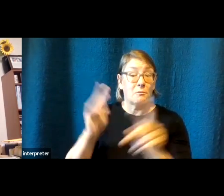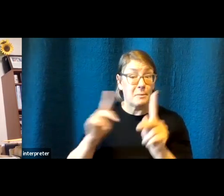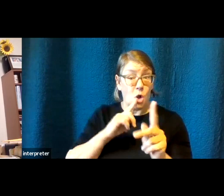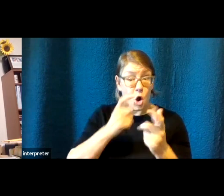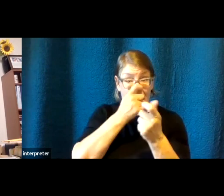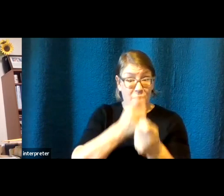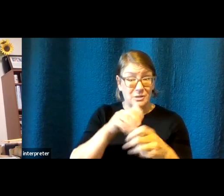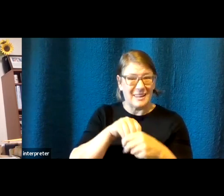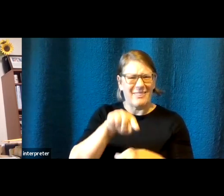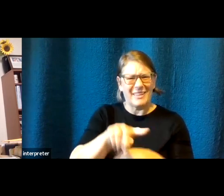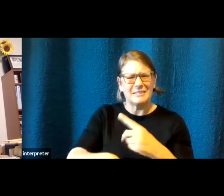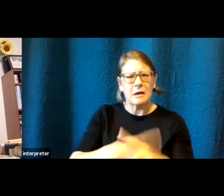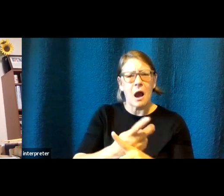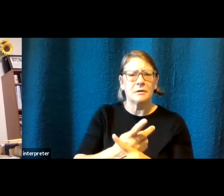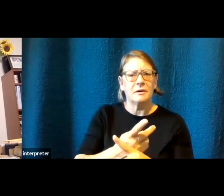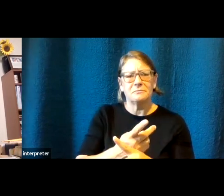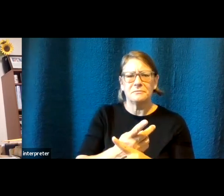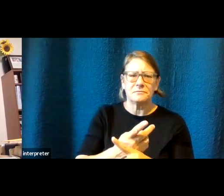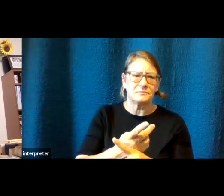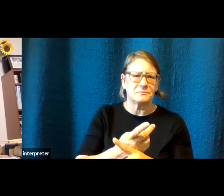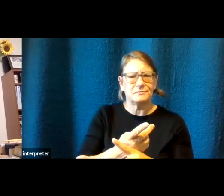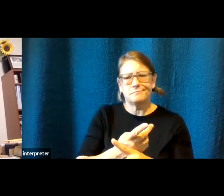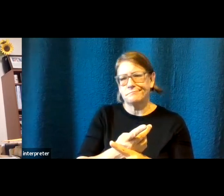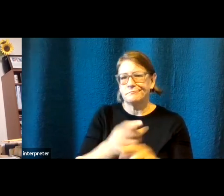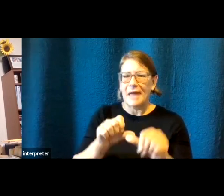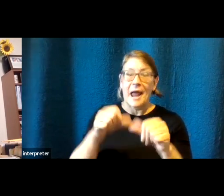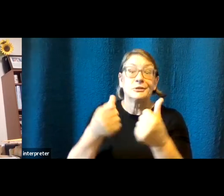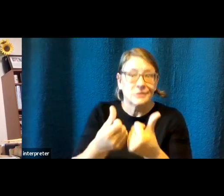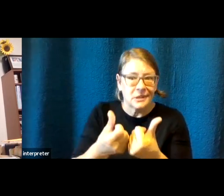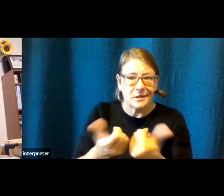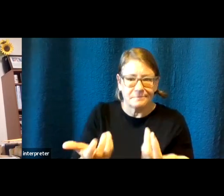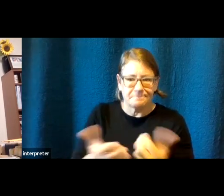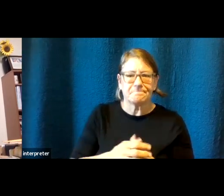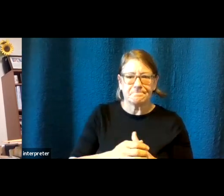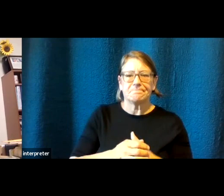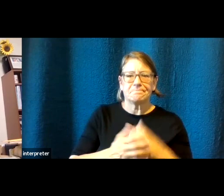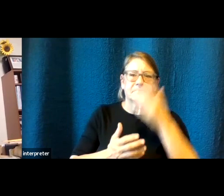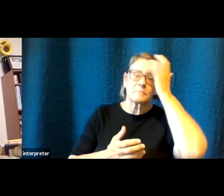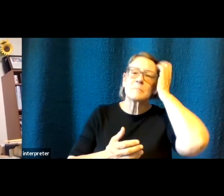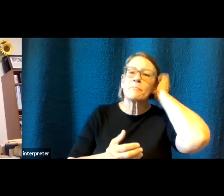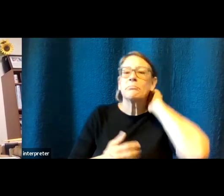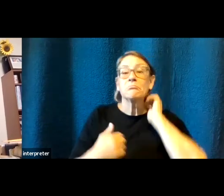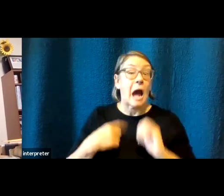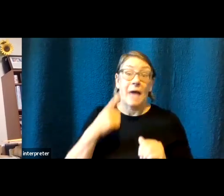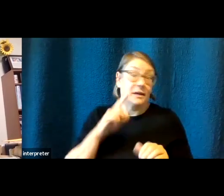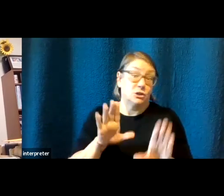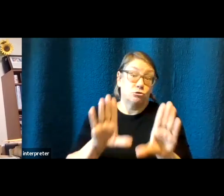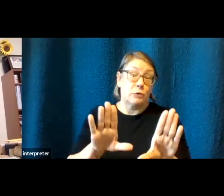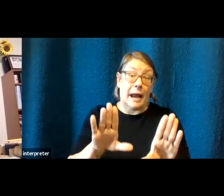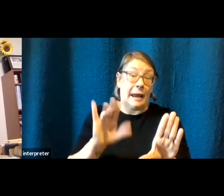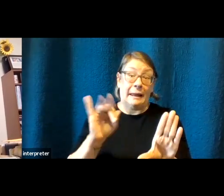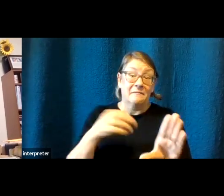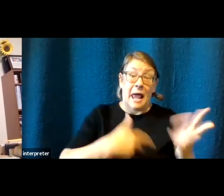interested in this kind of endeavor to set up a small agency. And I think it's great if it had a